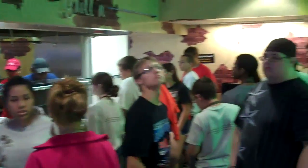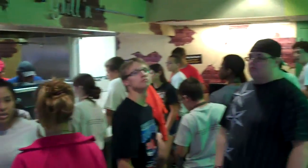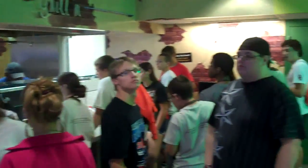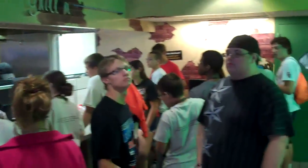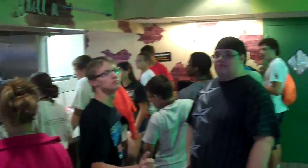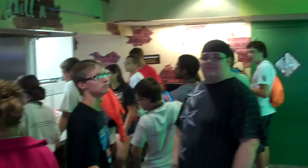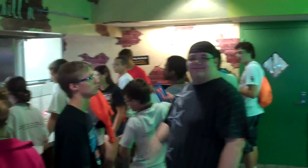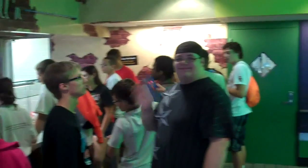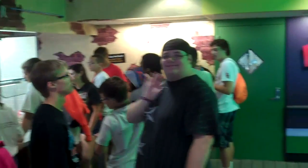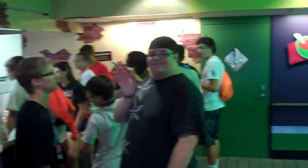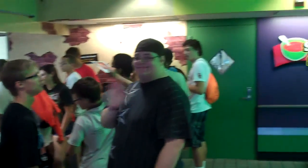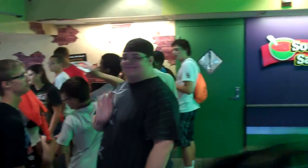Five Five Five Five Five